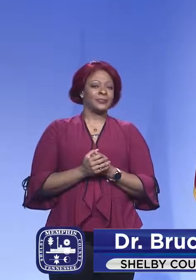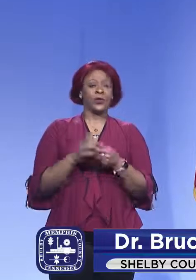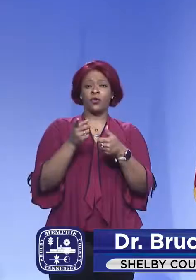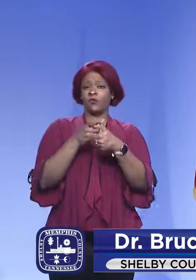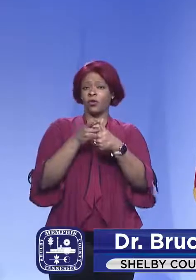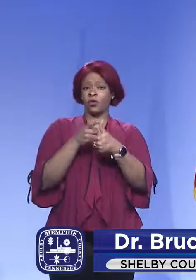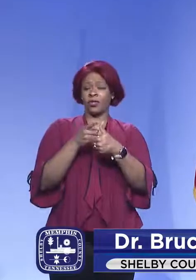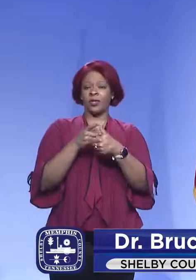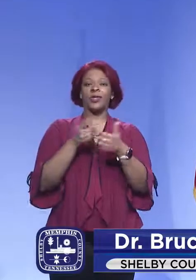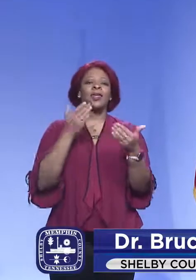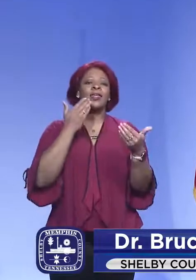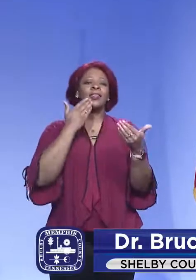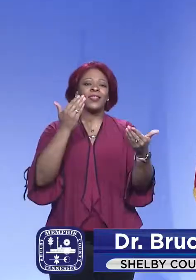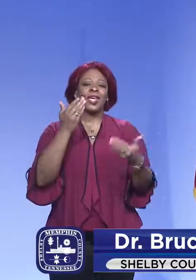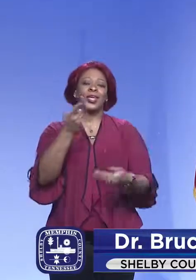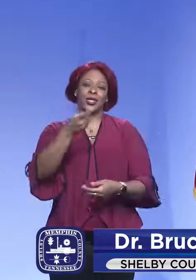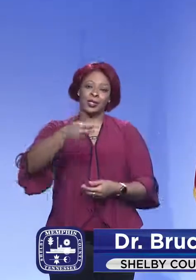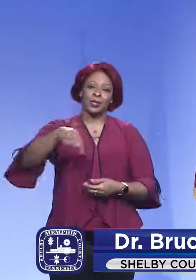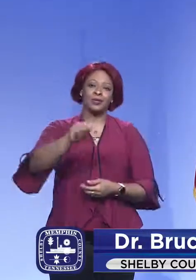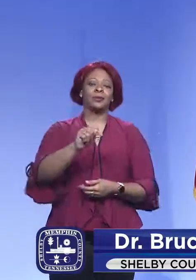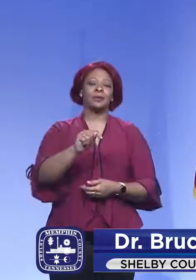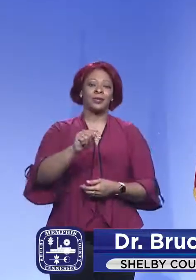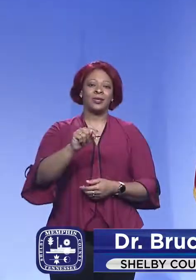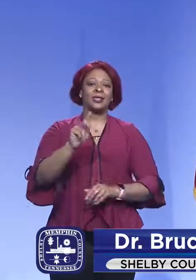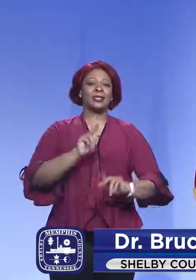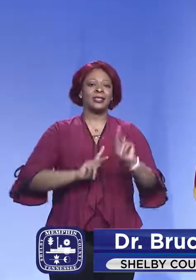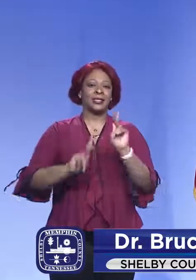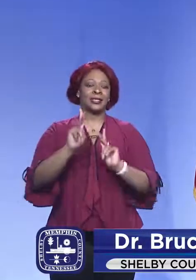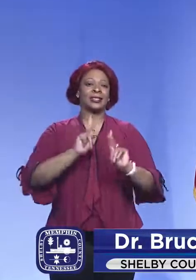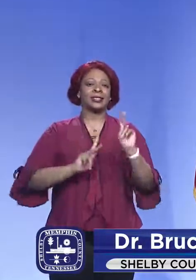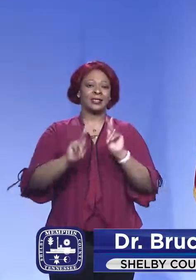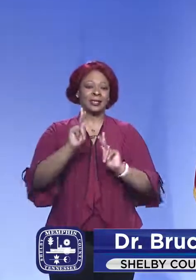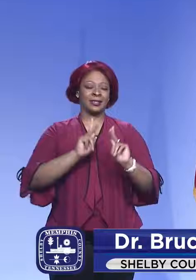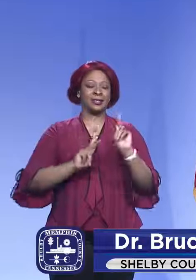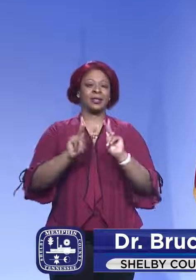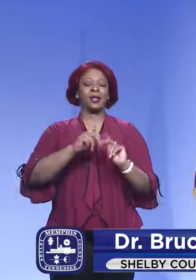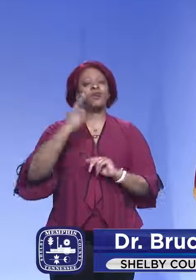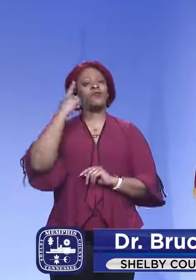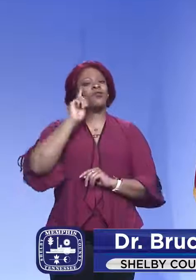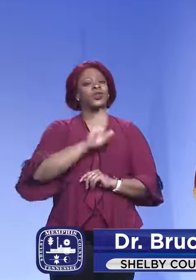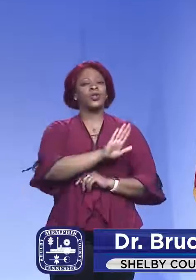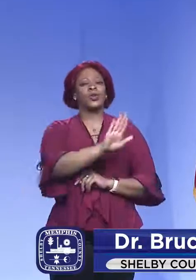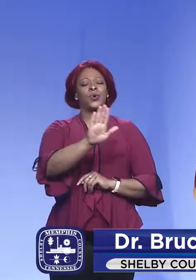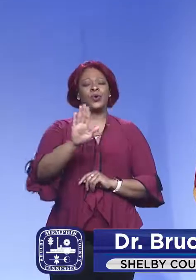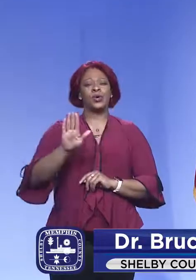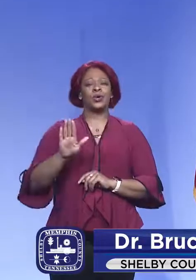first thank you, fellow citizens, for your